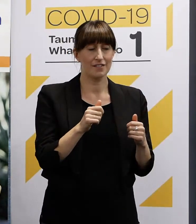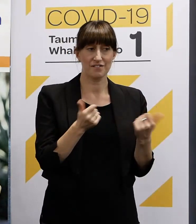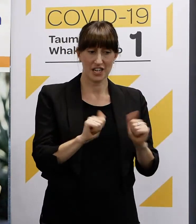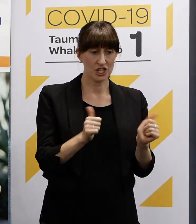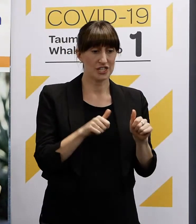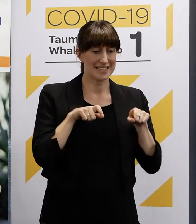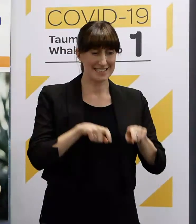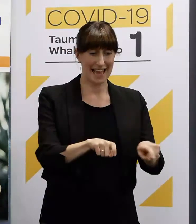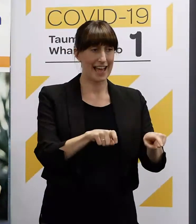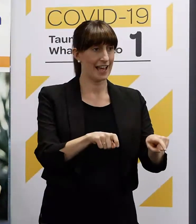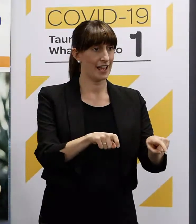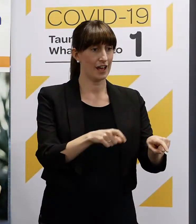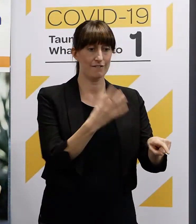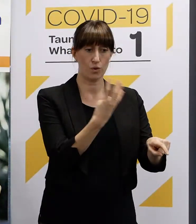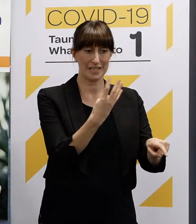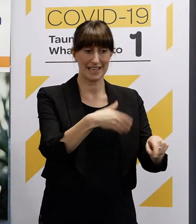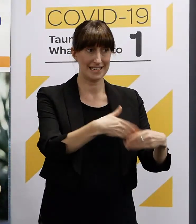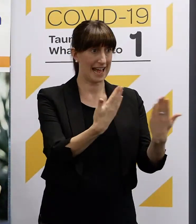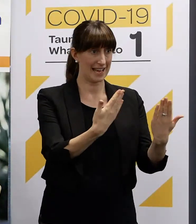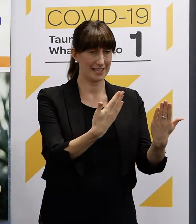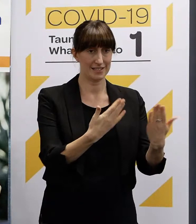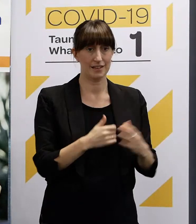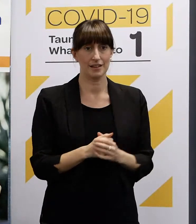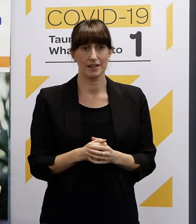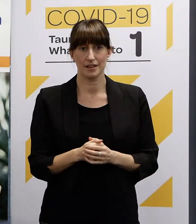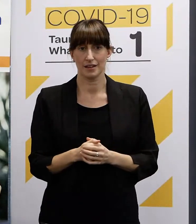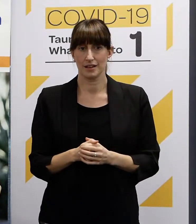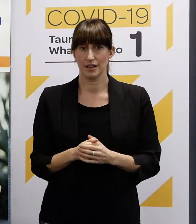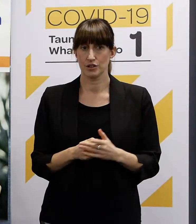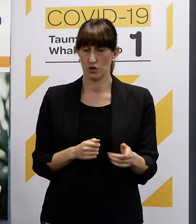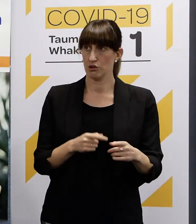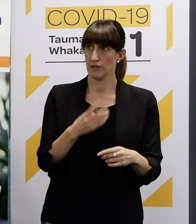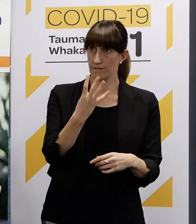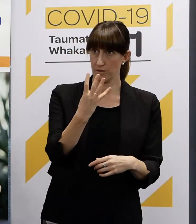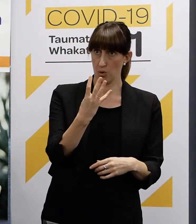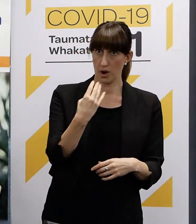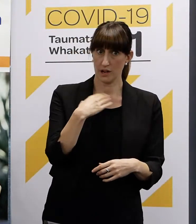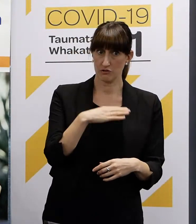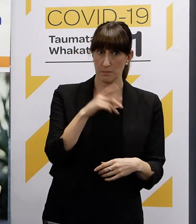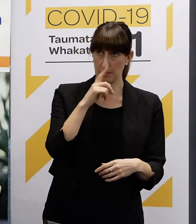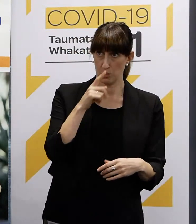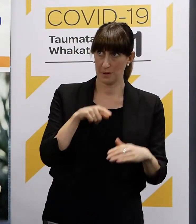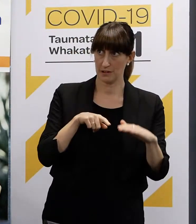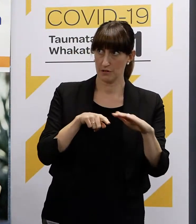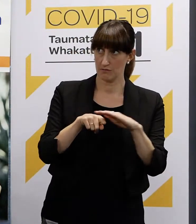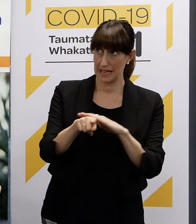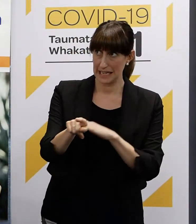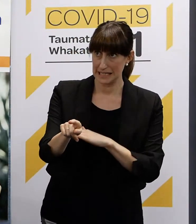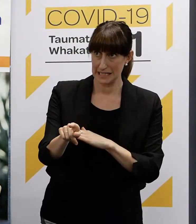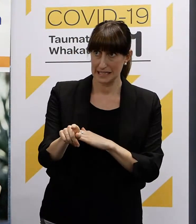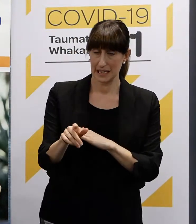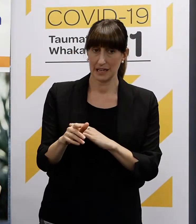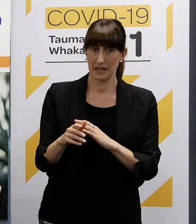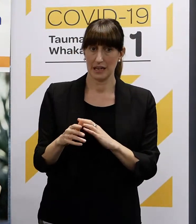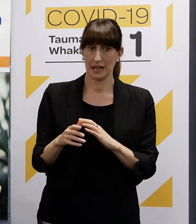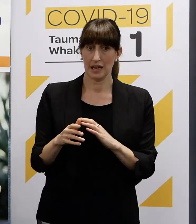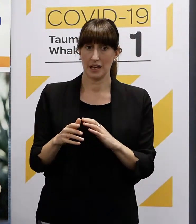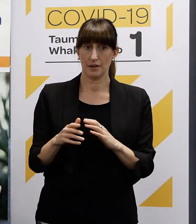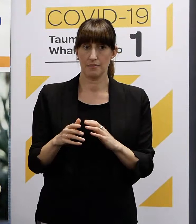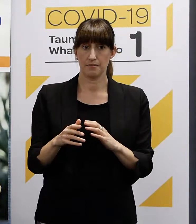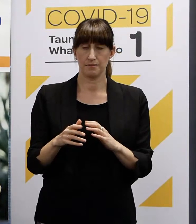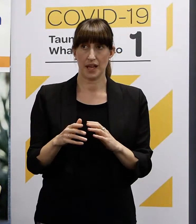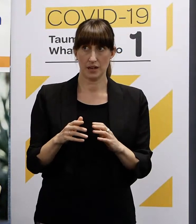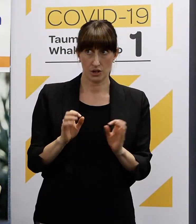extrapolation, 449 people were tested before being released. Well, yes, and it may be more, but what we can say for certain, we know 800 people